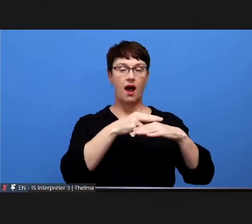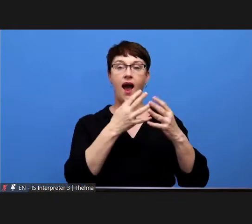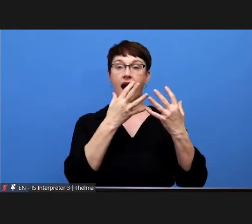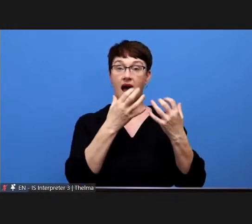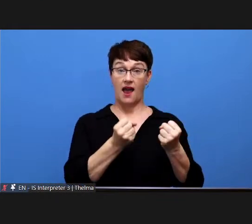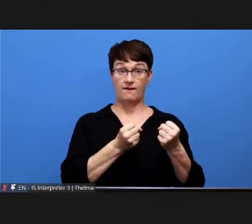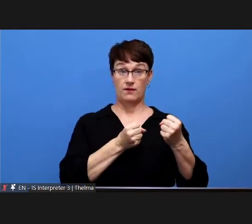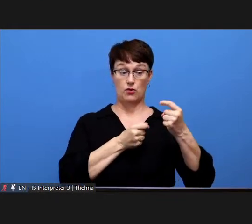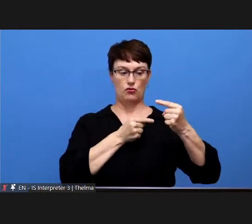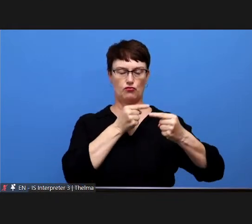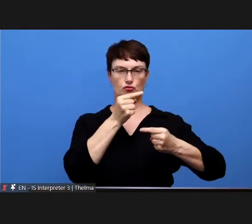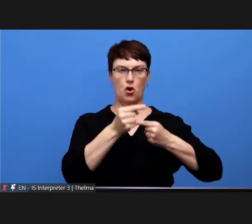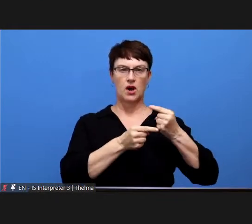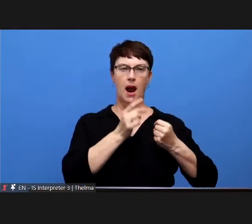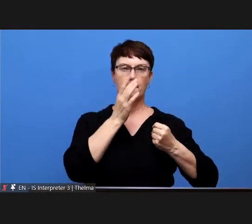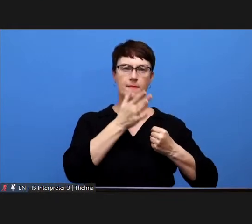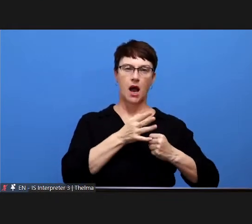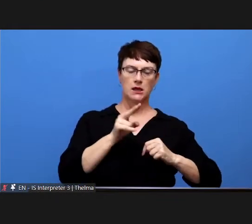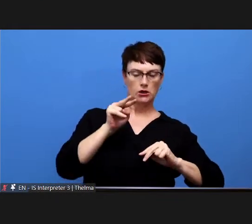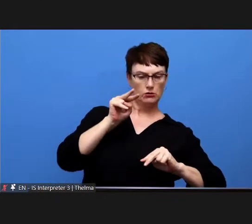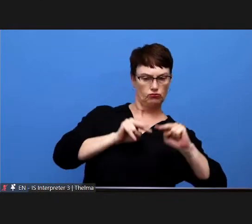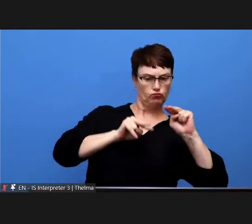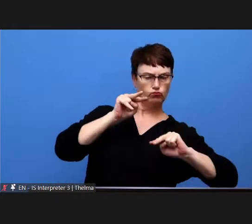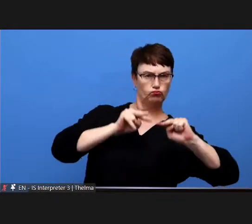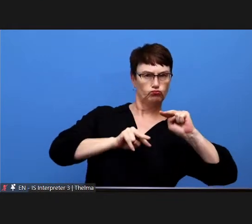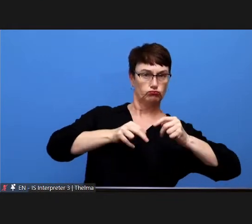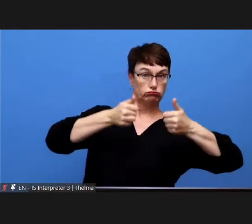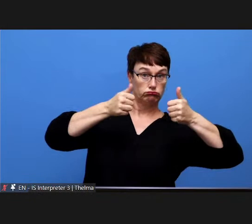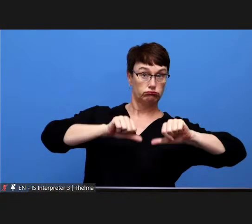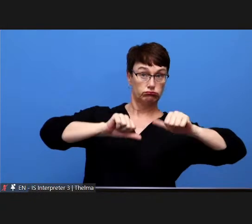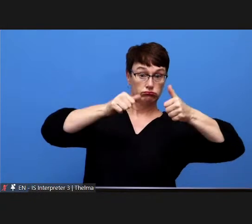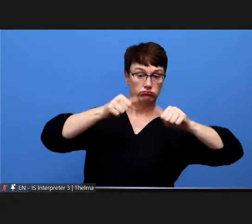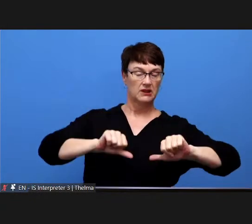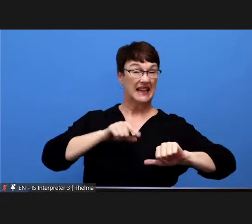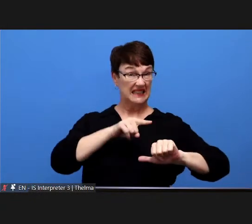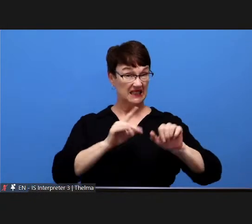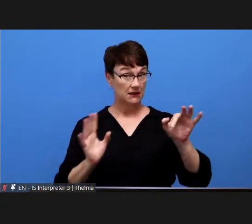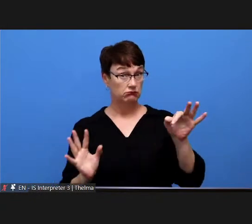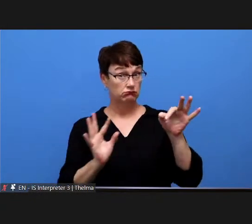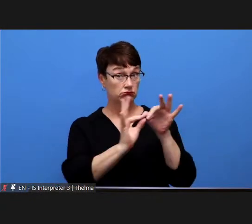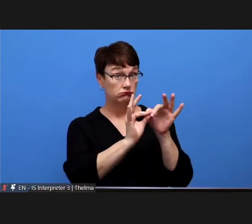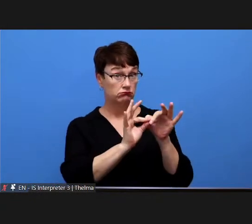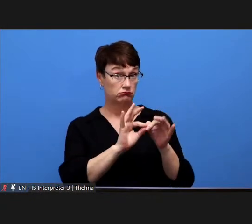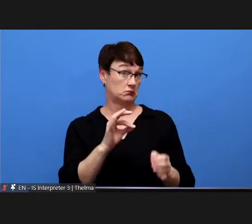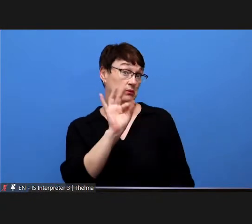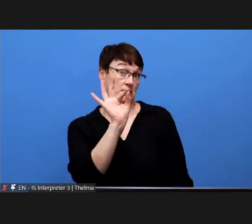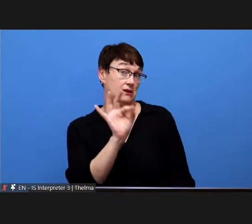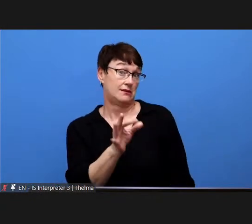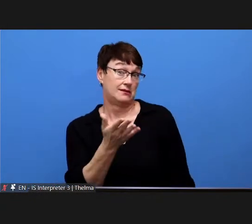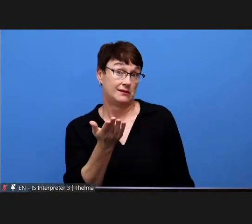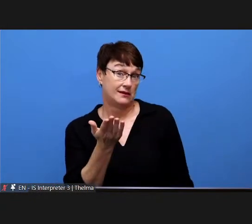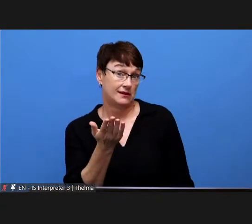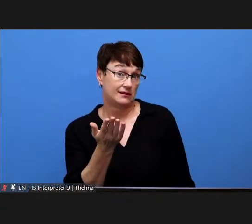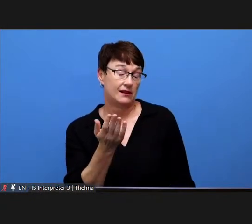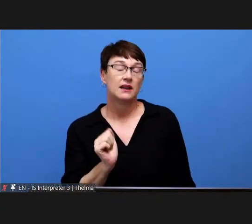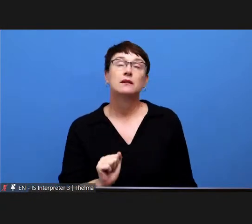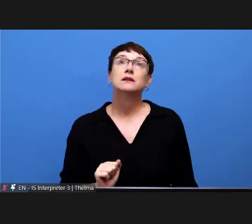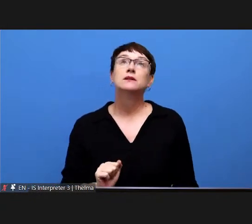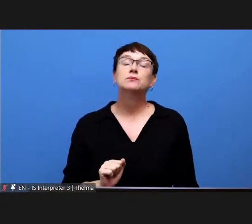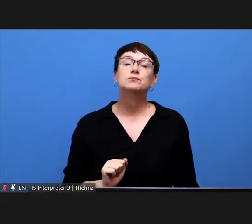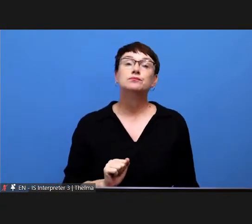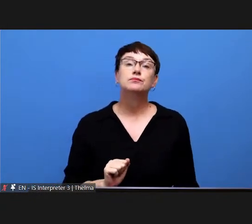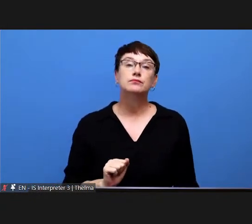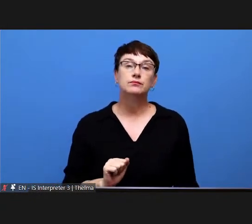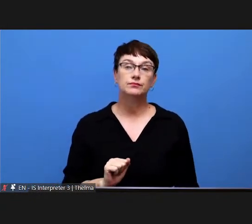there, I want also to touch on the way they've been able to translate